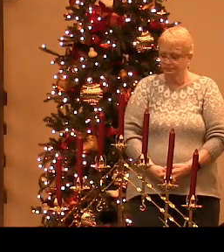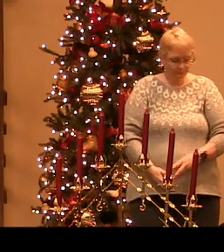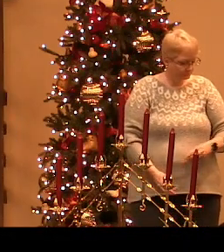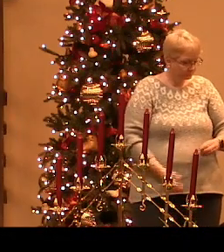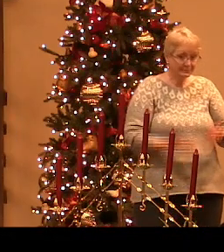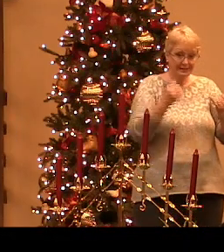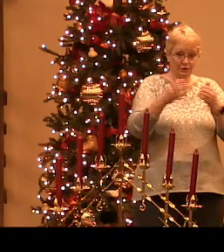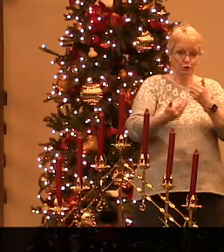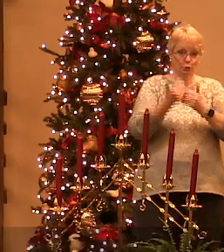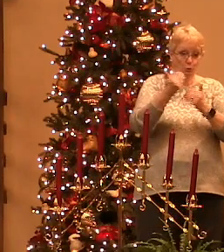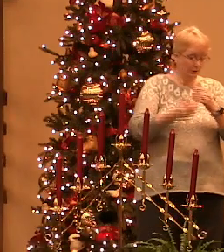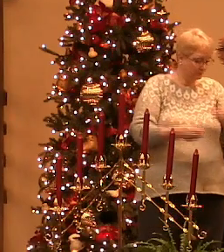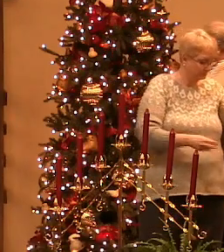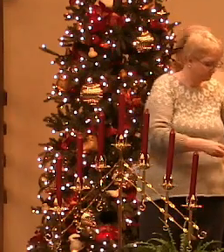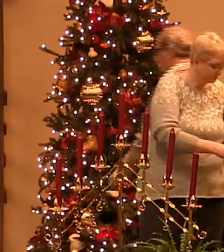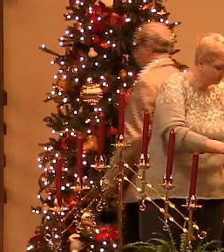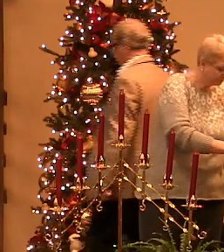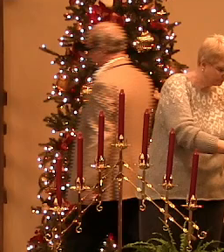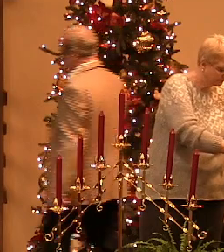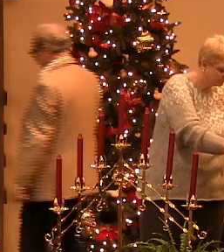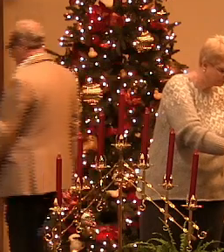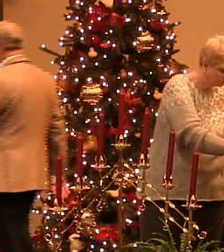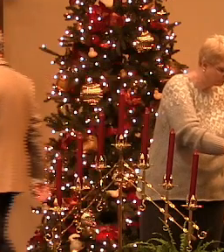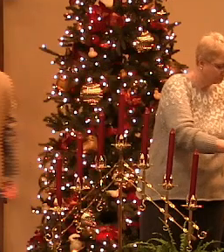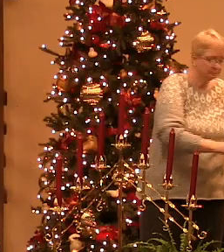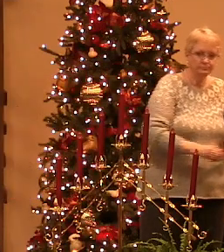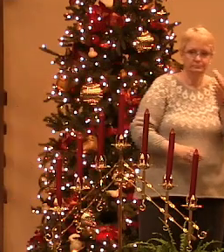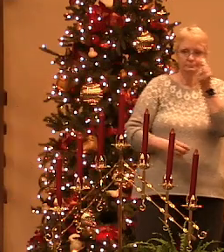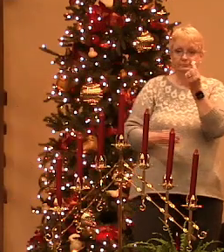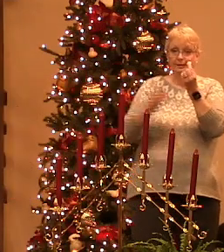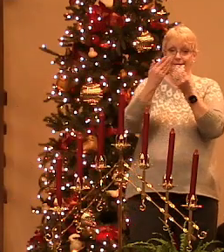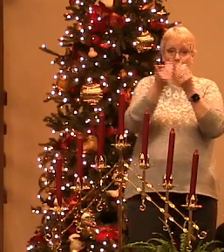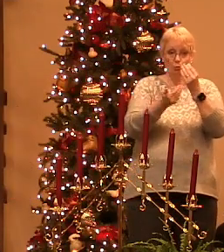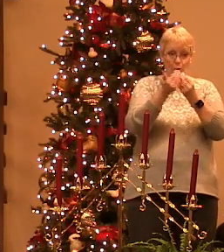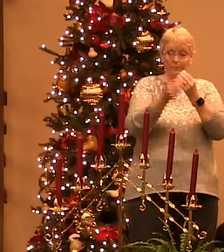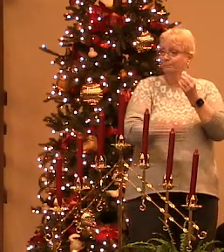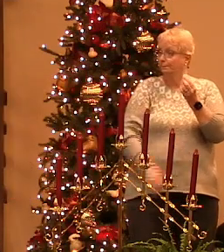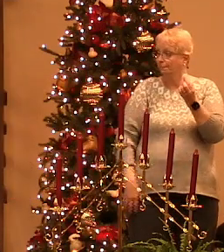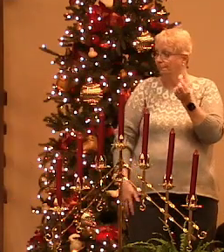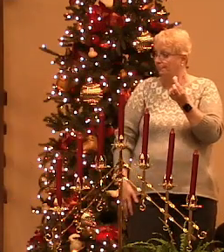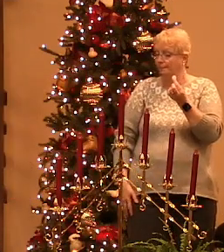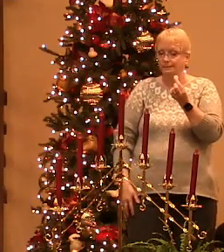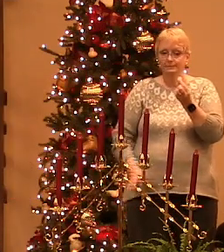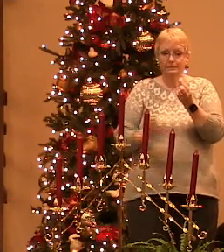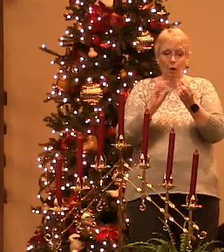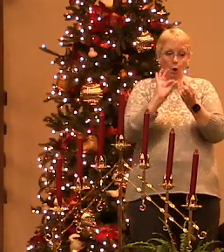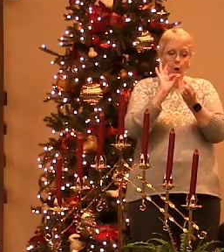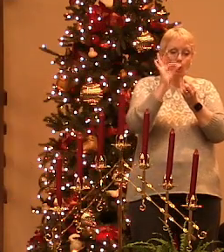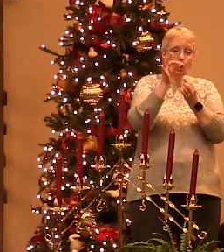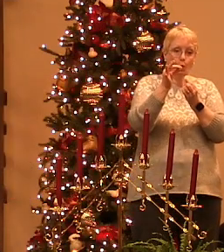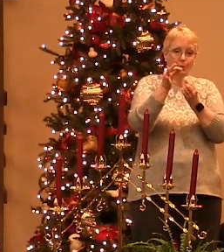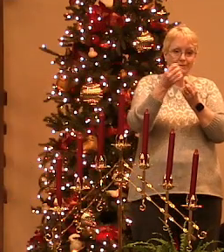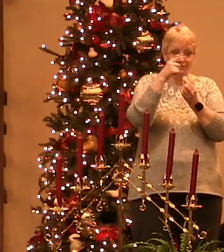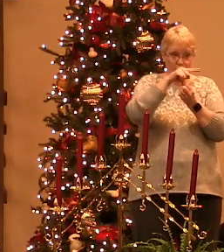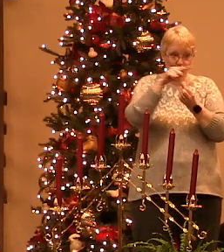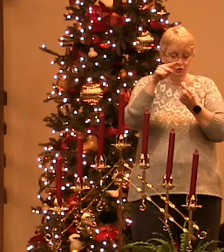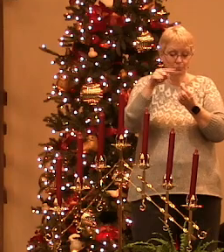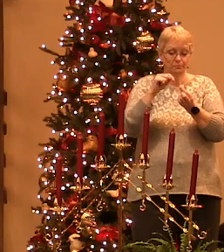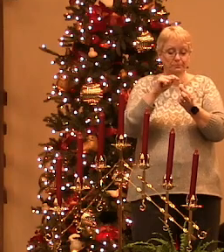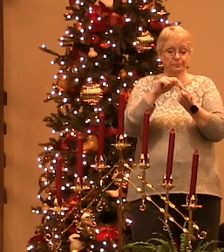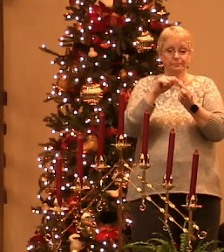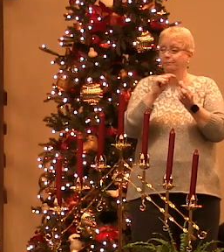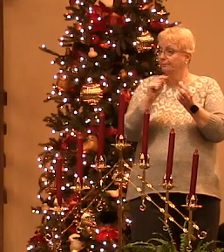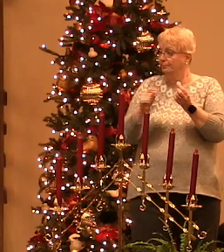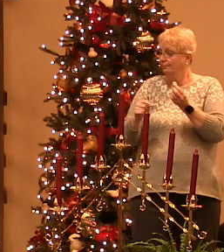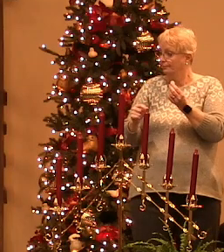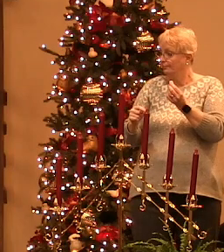So grab your prepackaged communion cup and let's together peel off the top cellophane part, and I'm